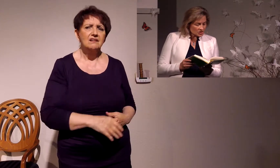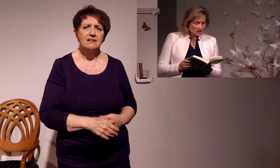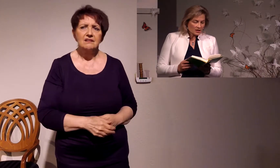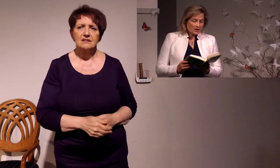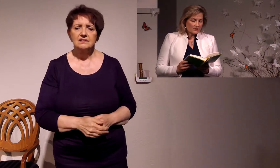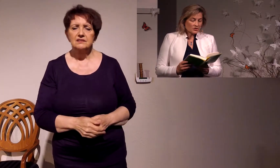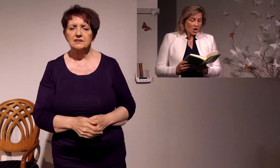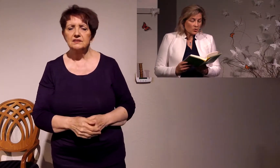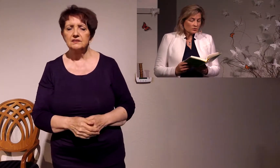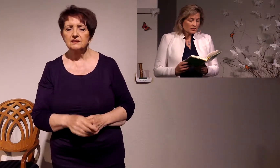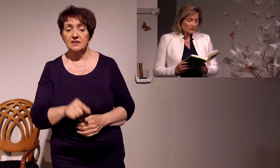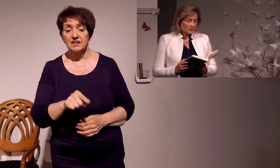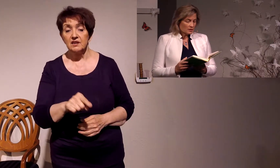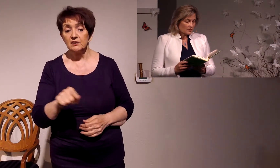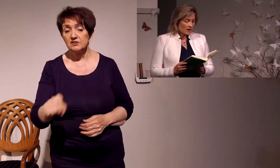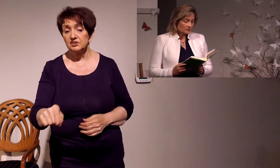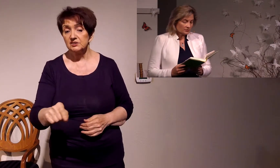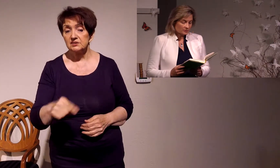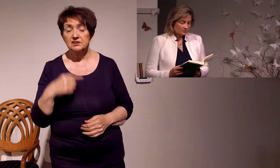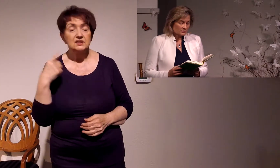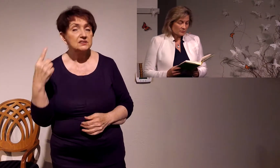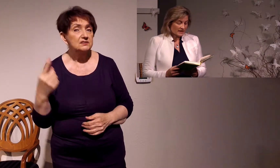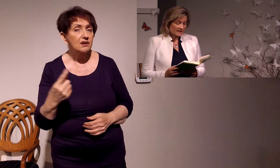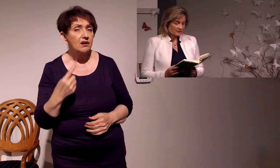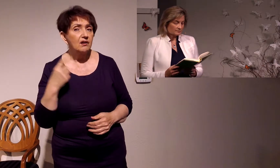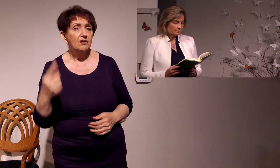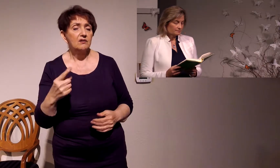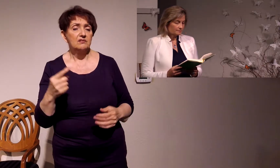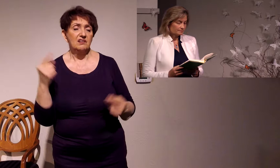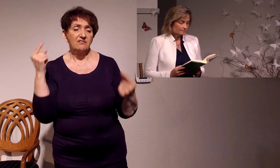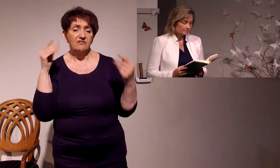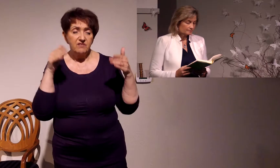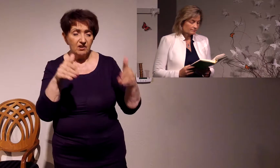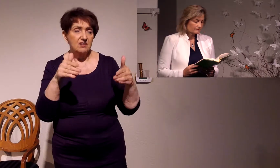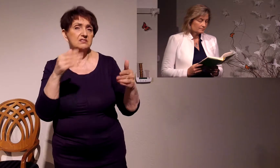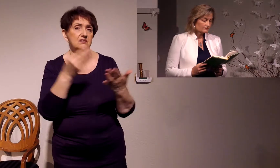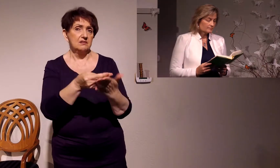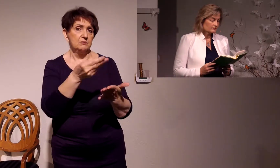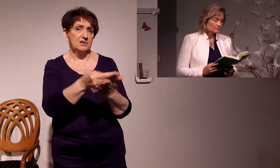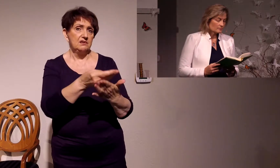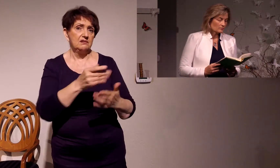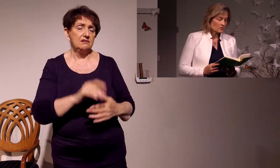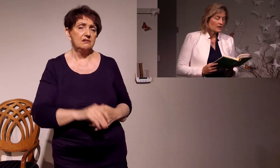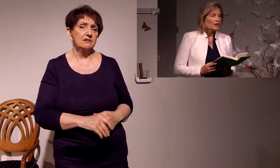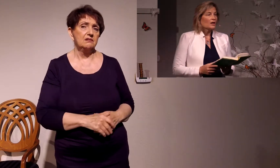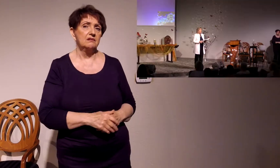He or she is only about the money.